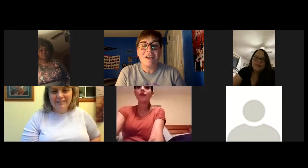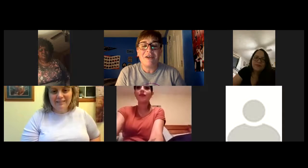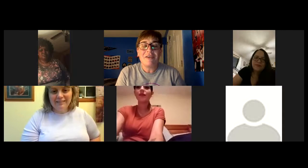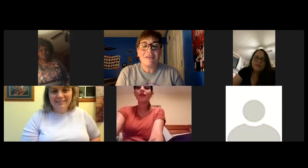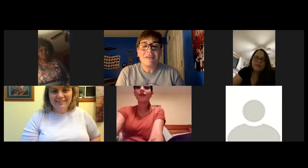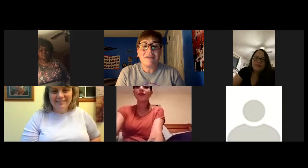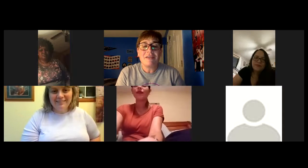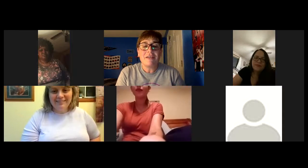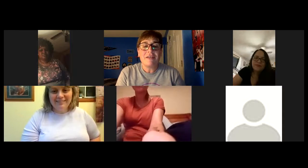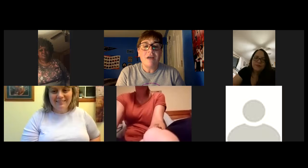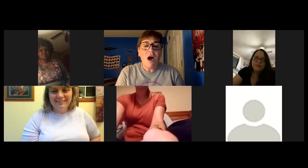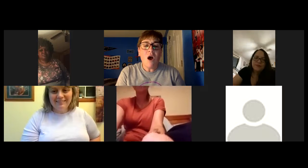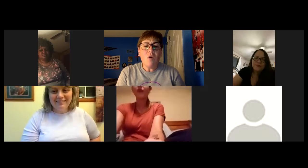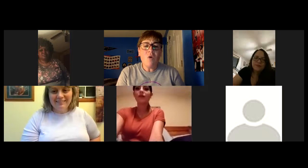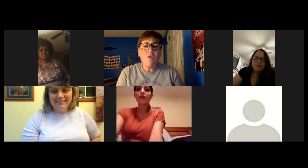attention.